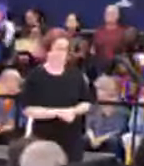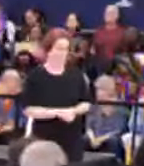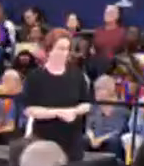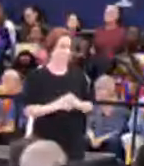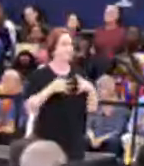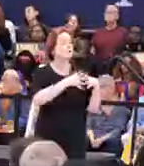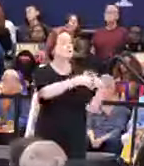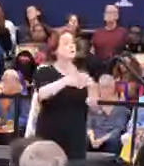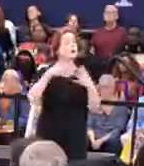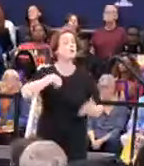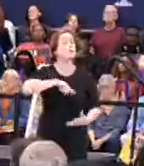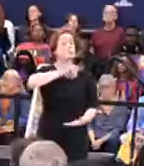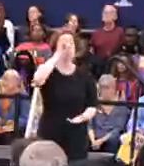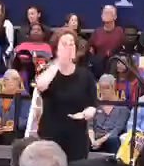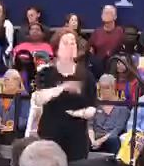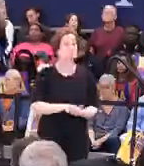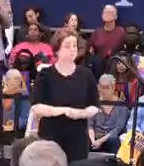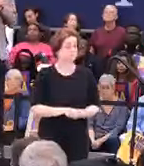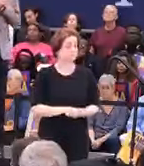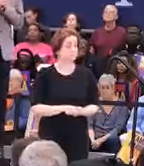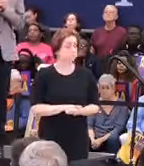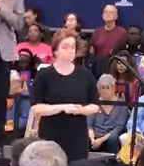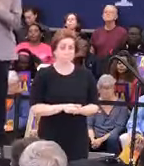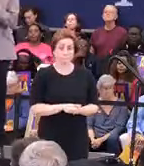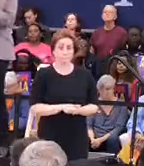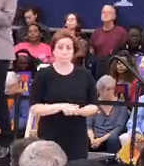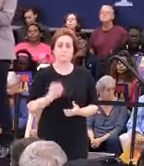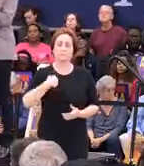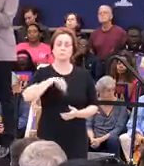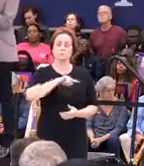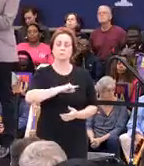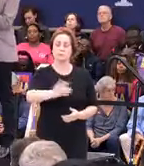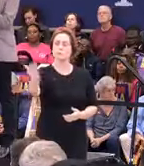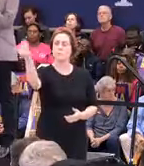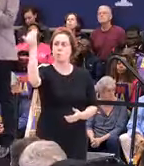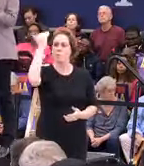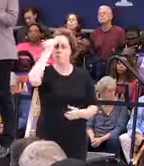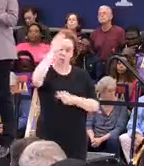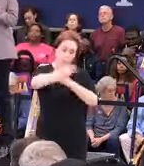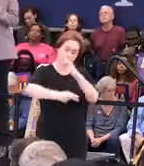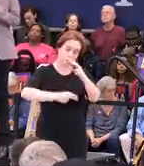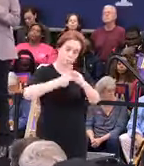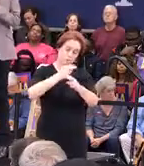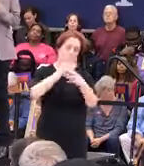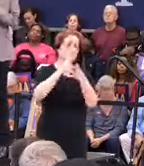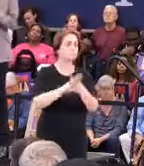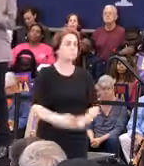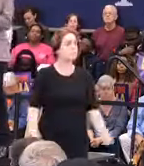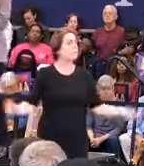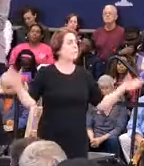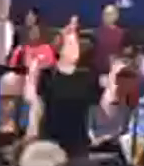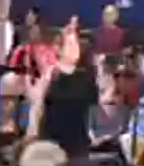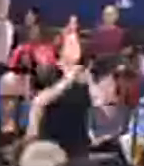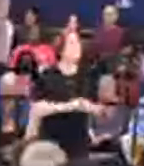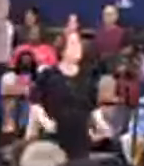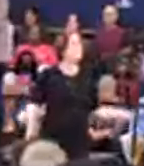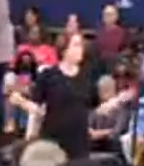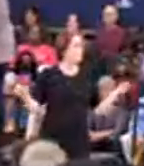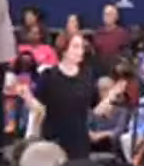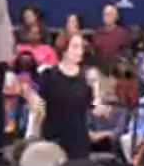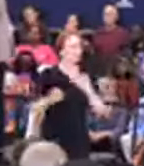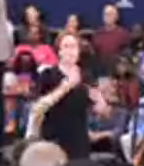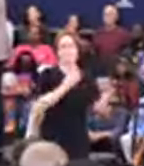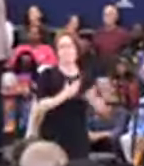In the America we believe in, we know that it is a universal story, regardless of where